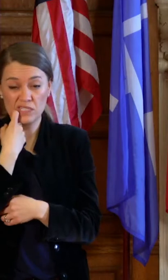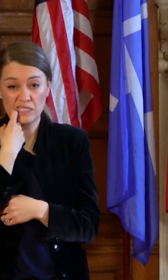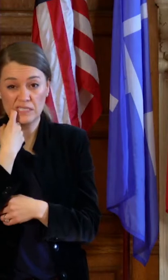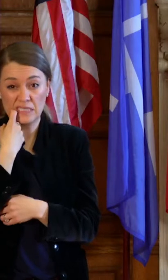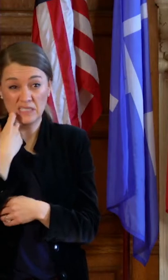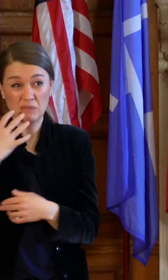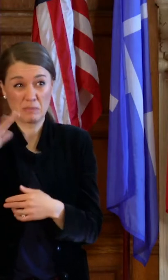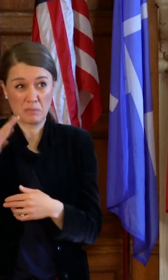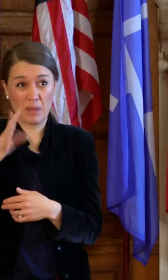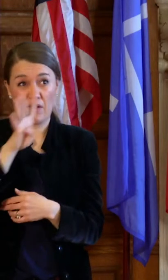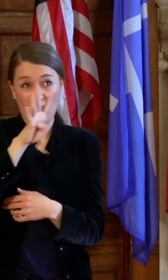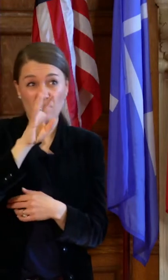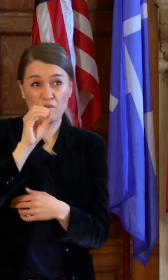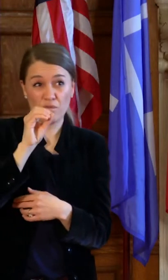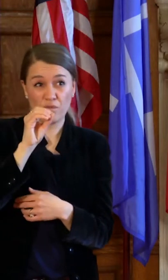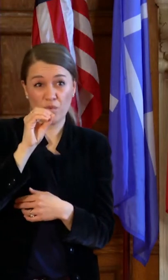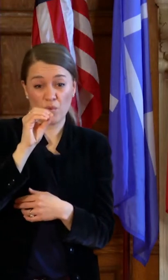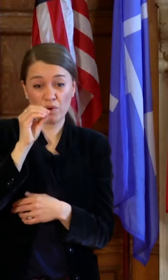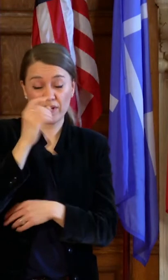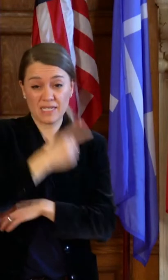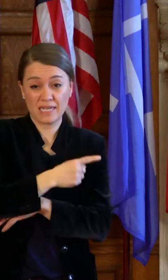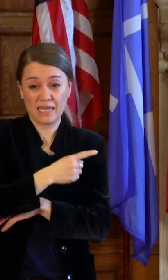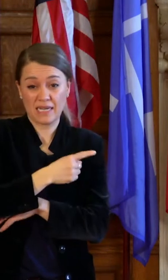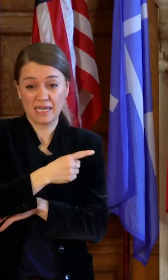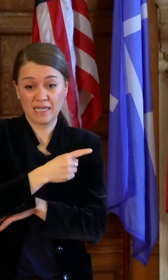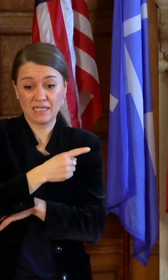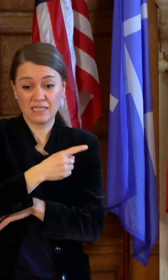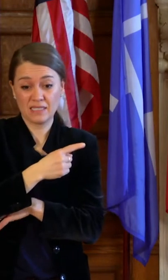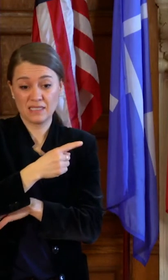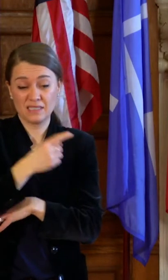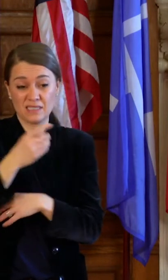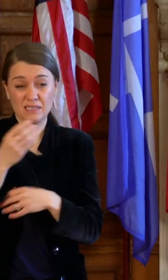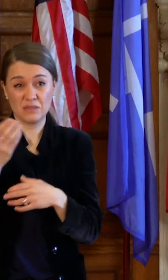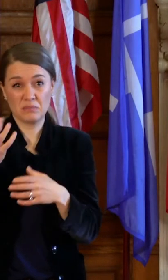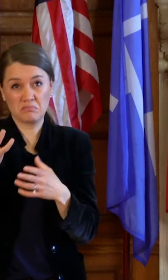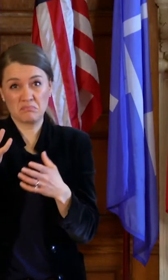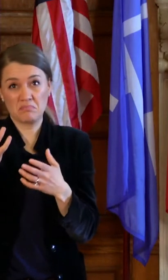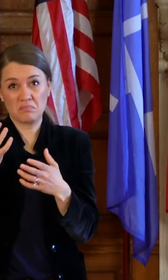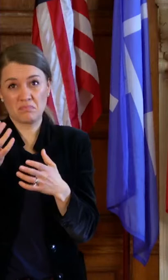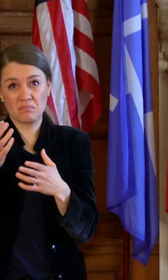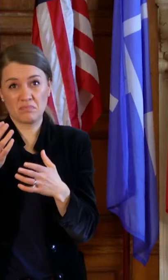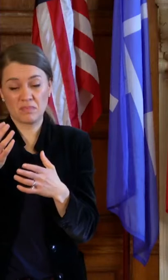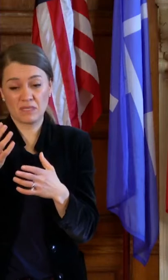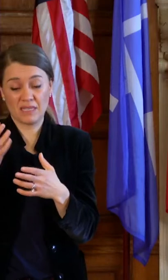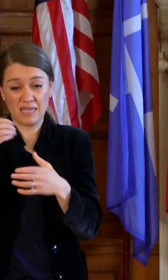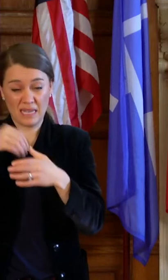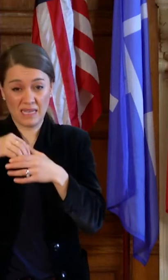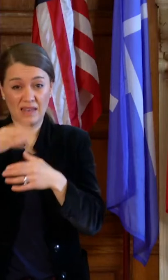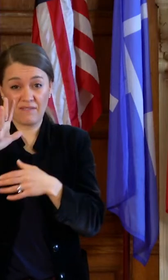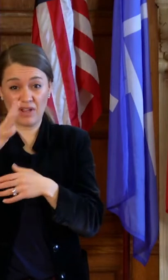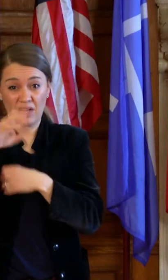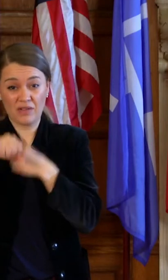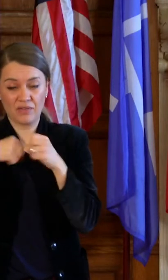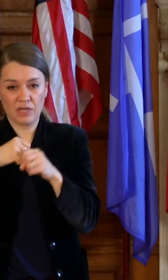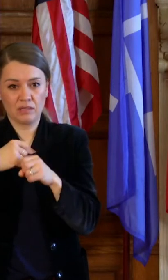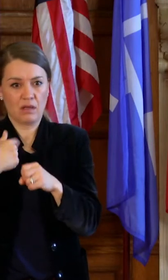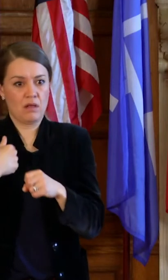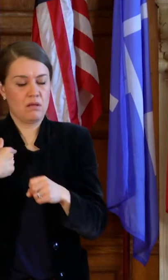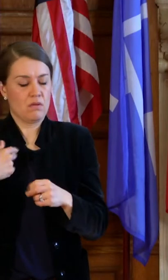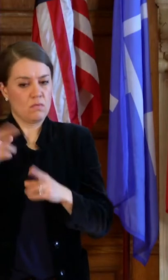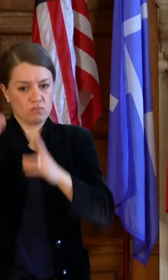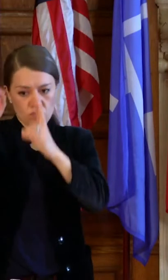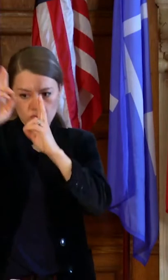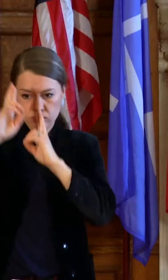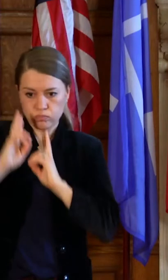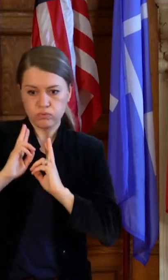40 days over 5 years. I was honored that we have such a great program here in the state,